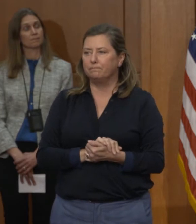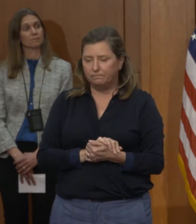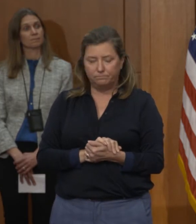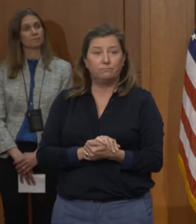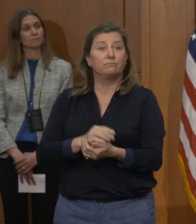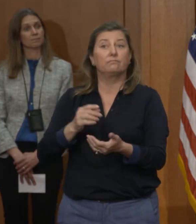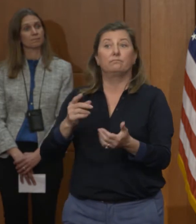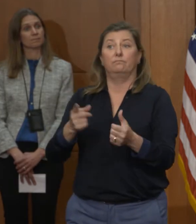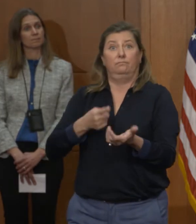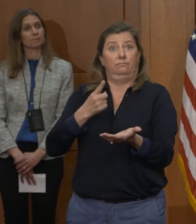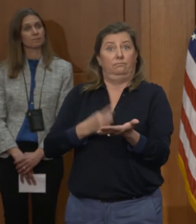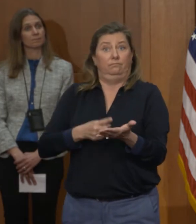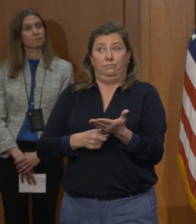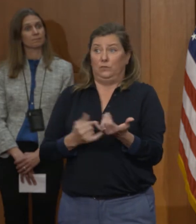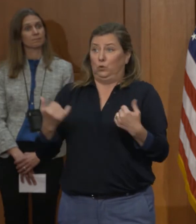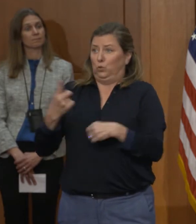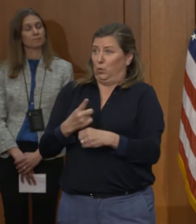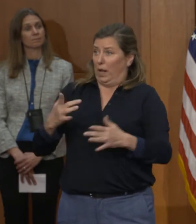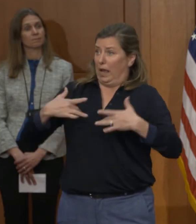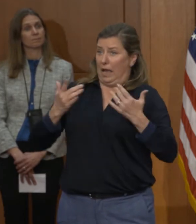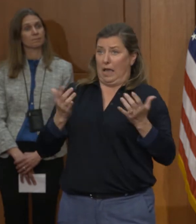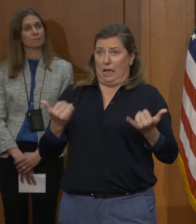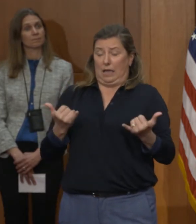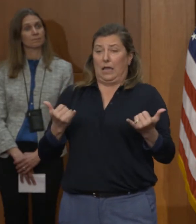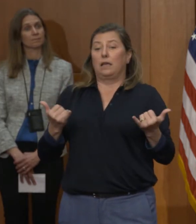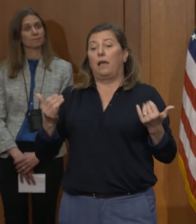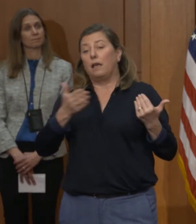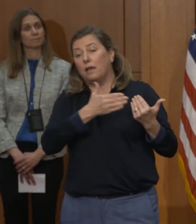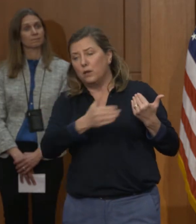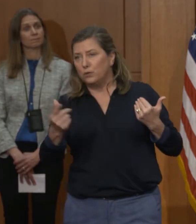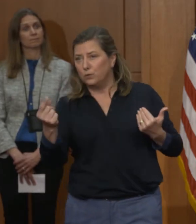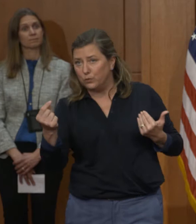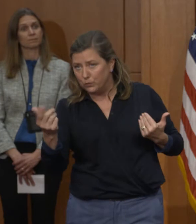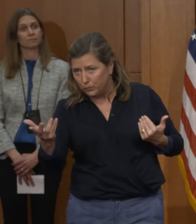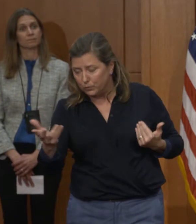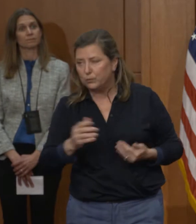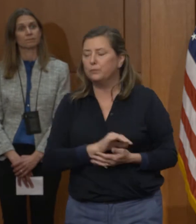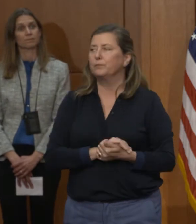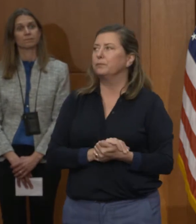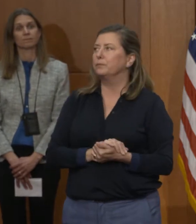today, and then we'll talk about where we're going tomorrow.